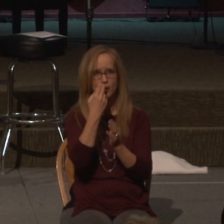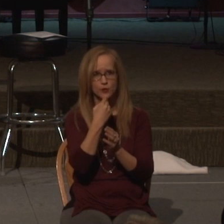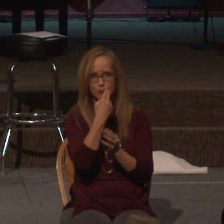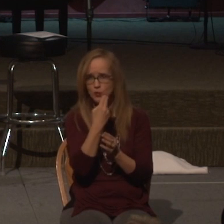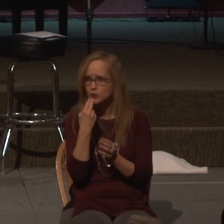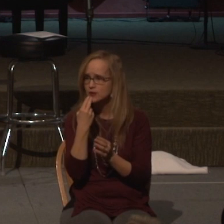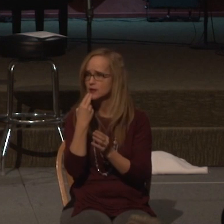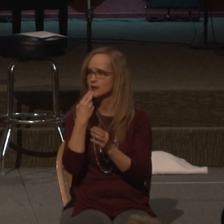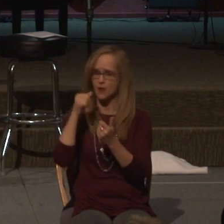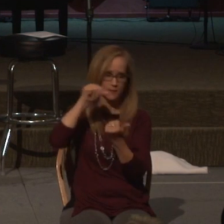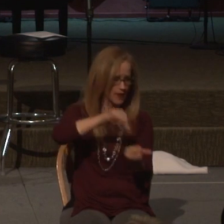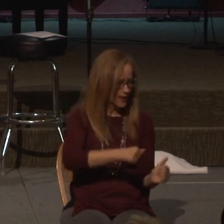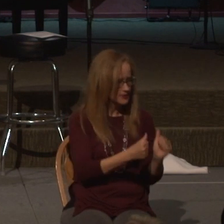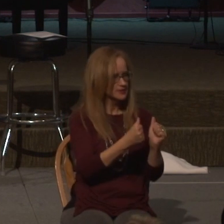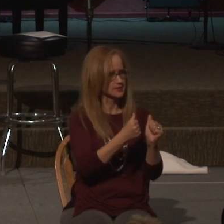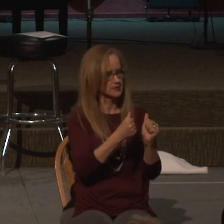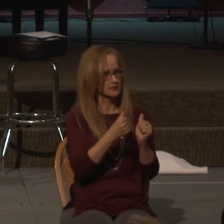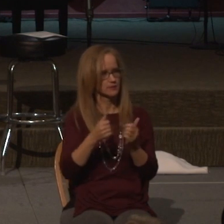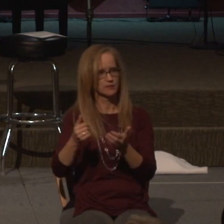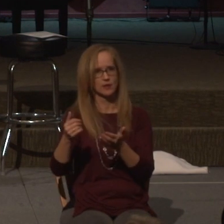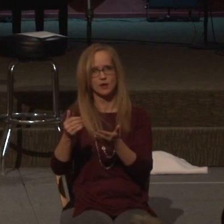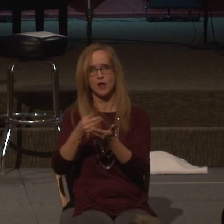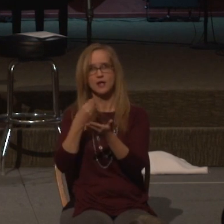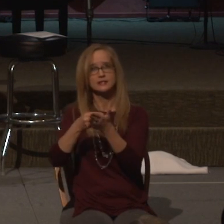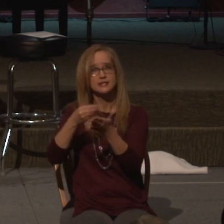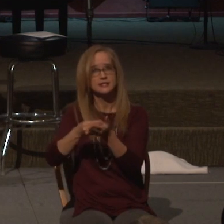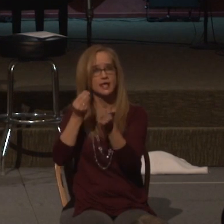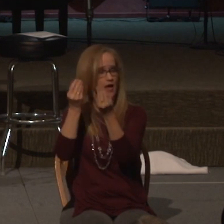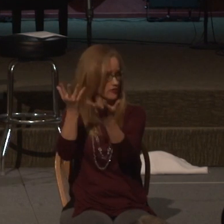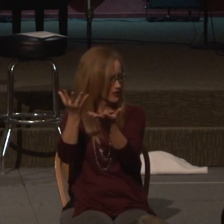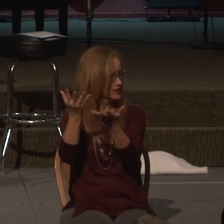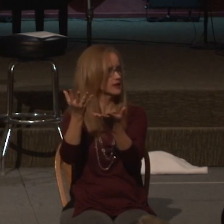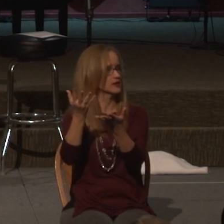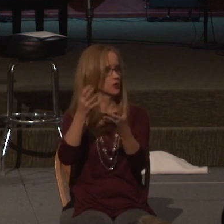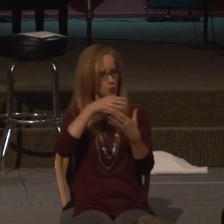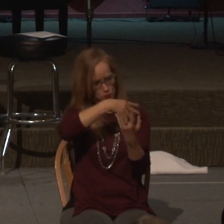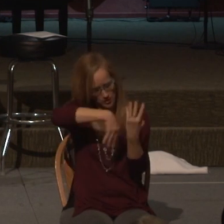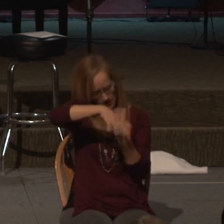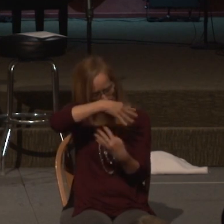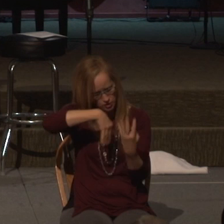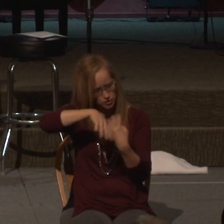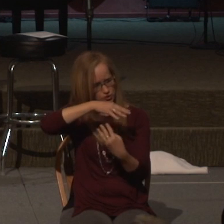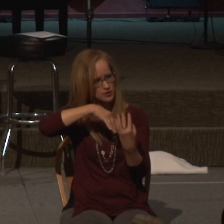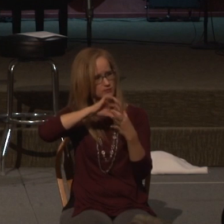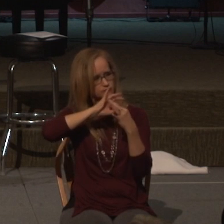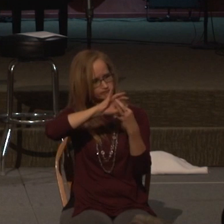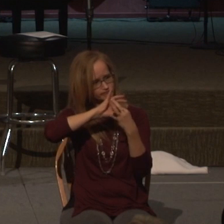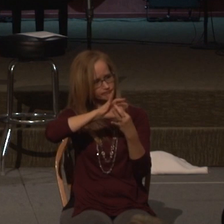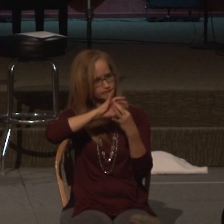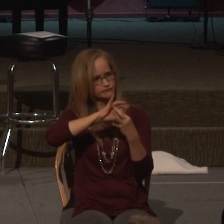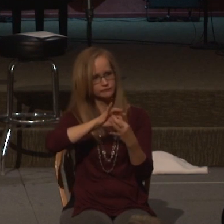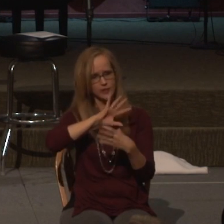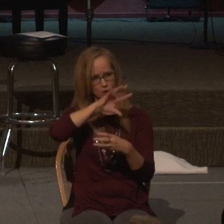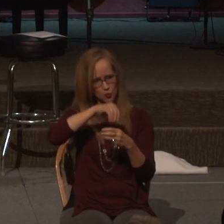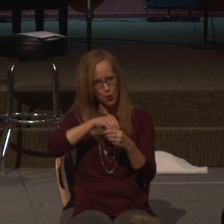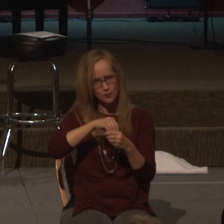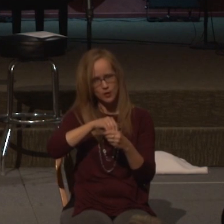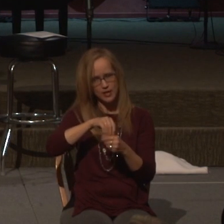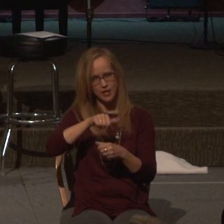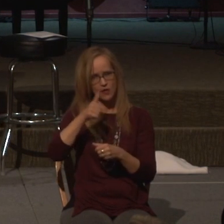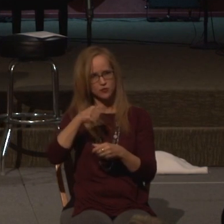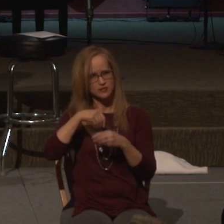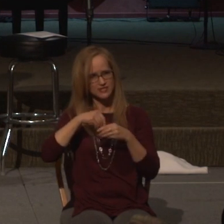baptism, tithing, assimilation, right? Relationships, incorporating one another into the body. So here's what we